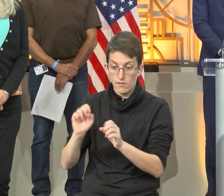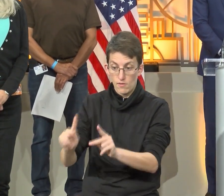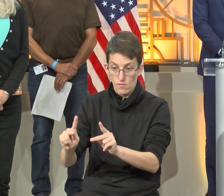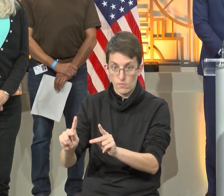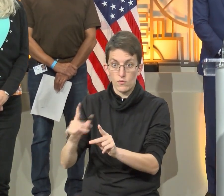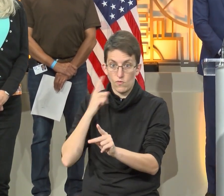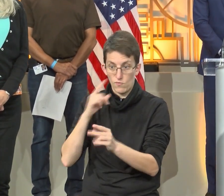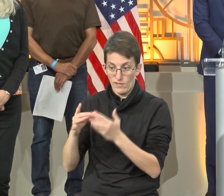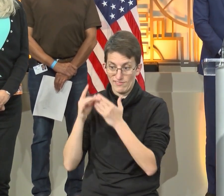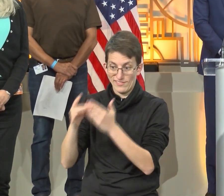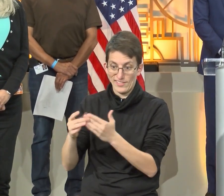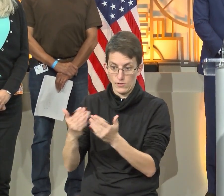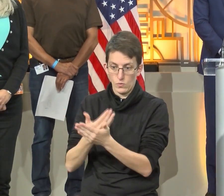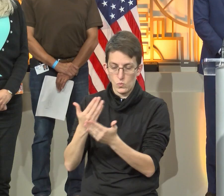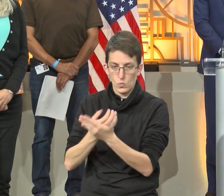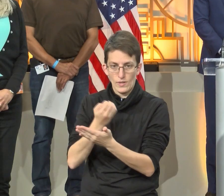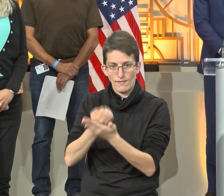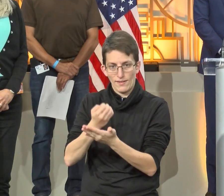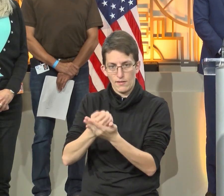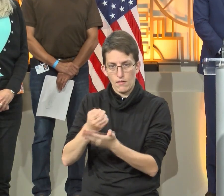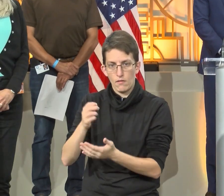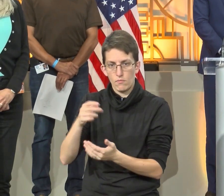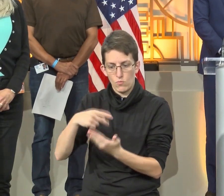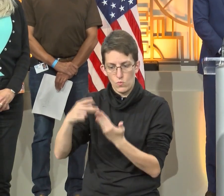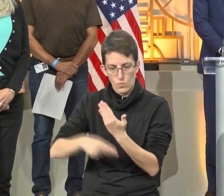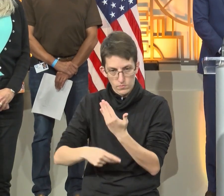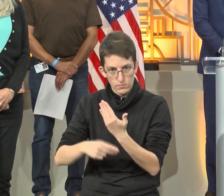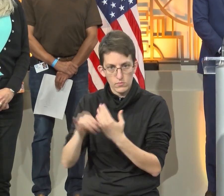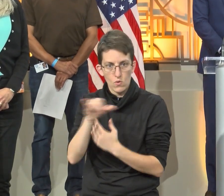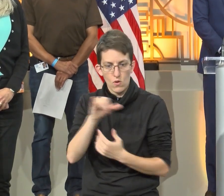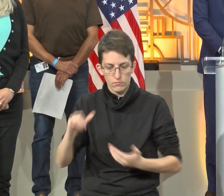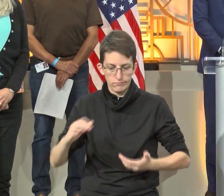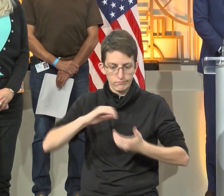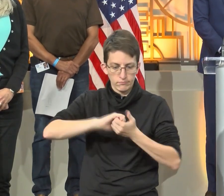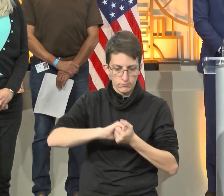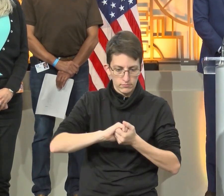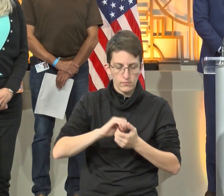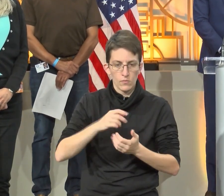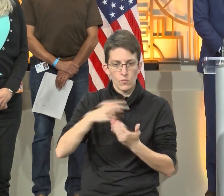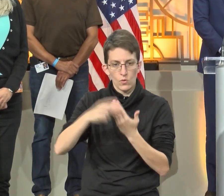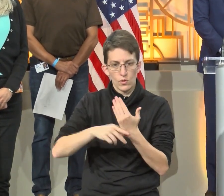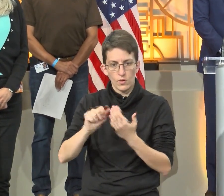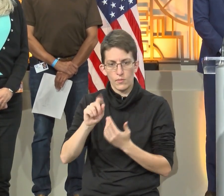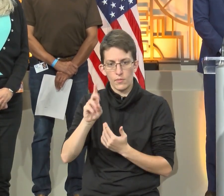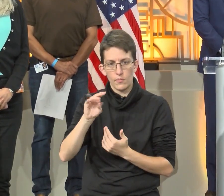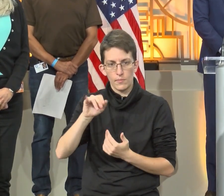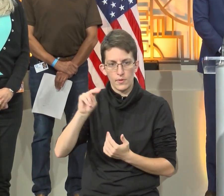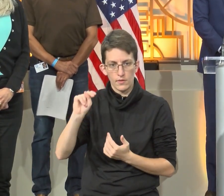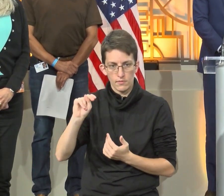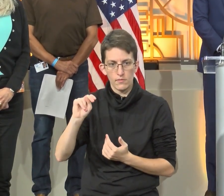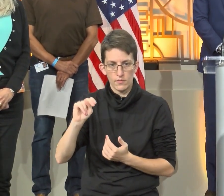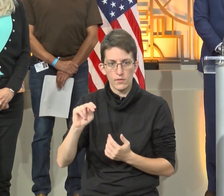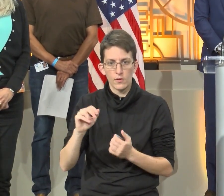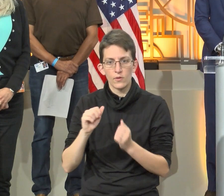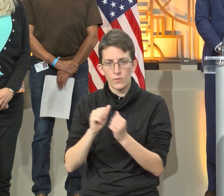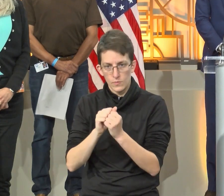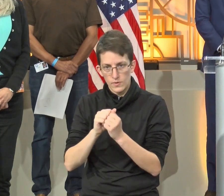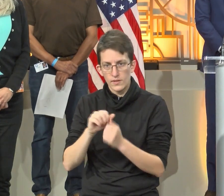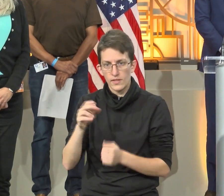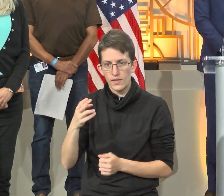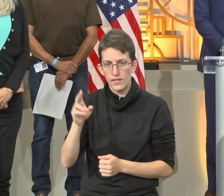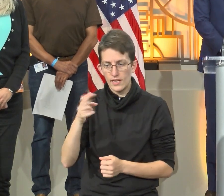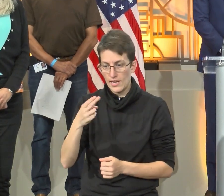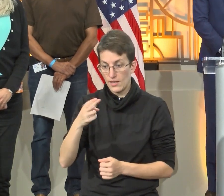Relief Program and for working with our program administrator, Houston Business Development, Inc.,